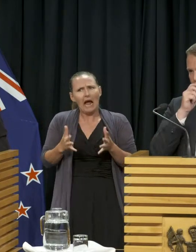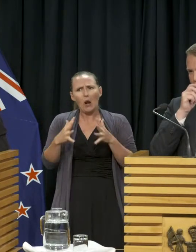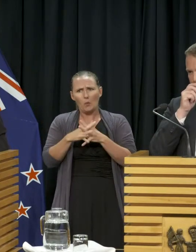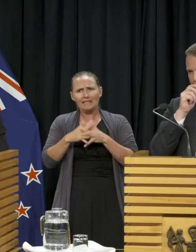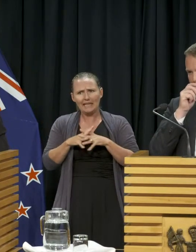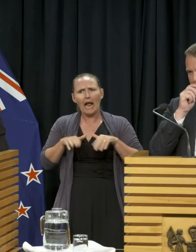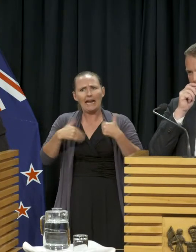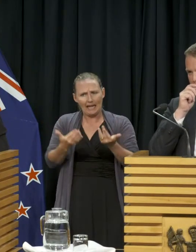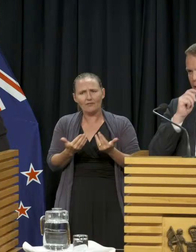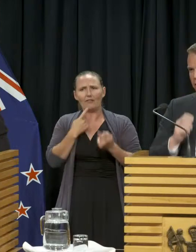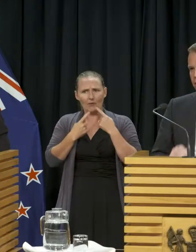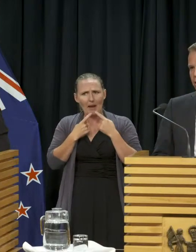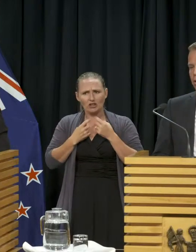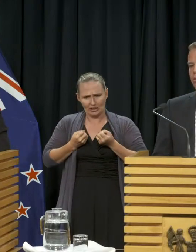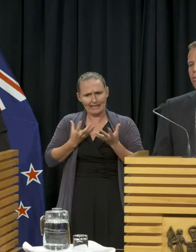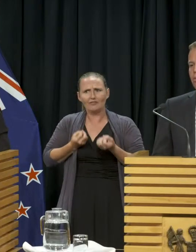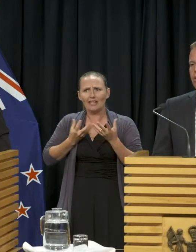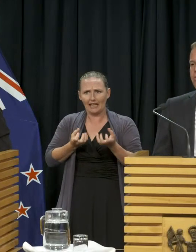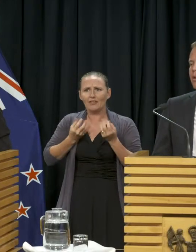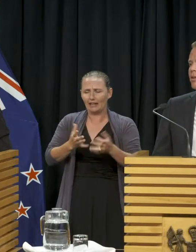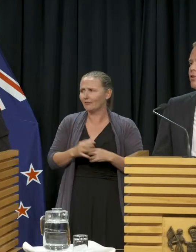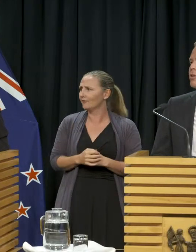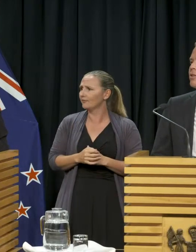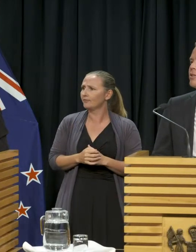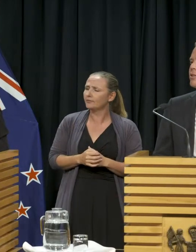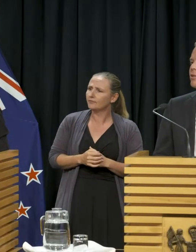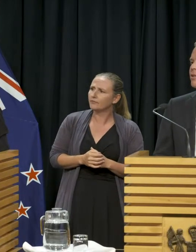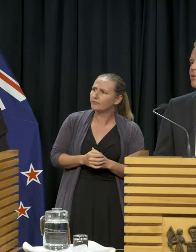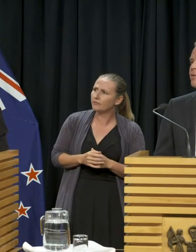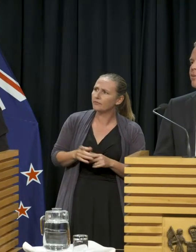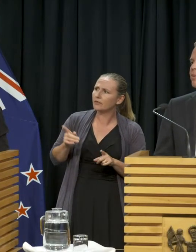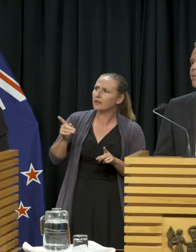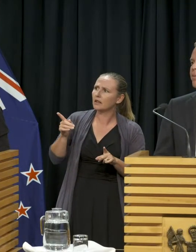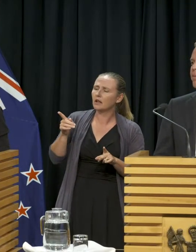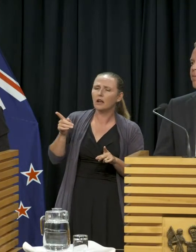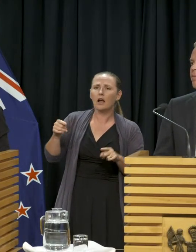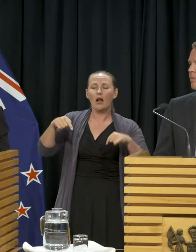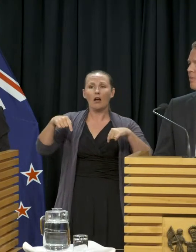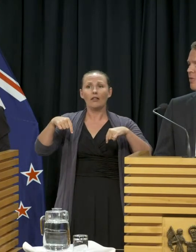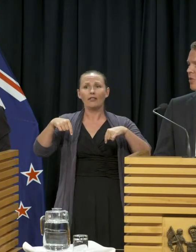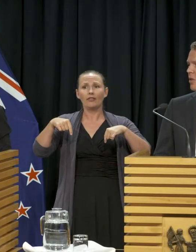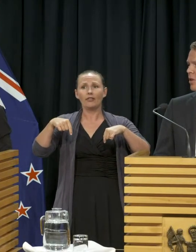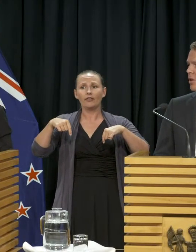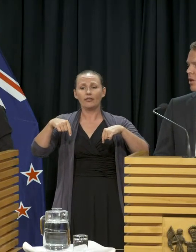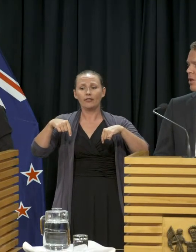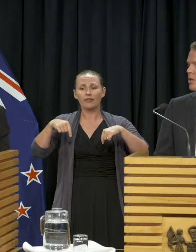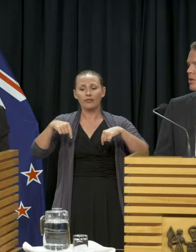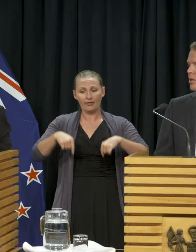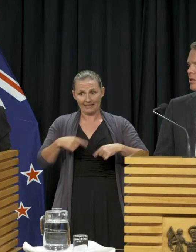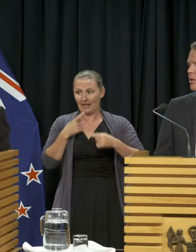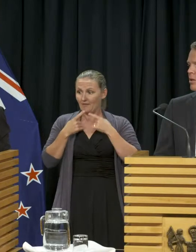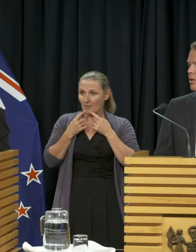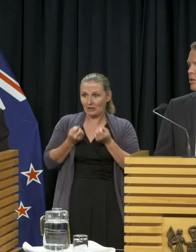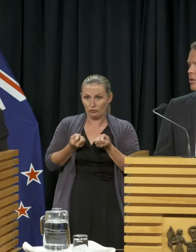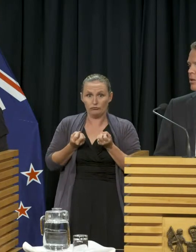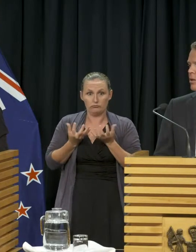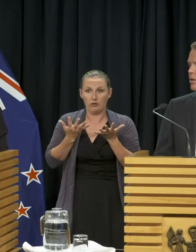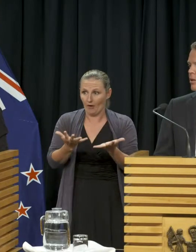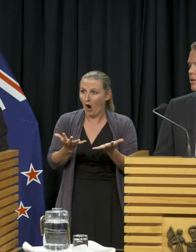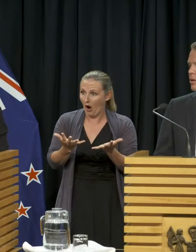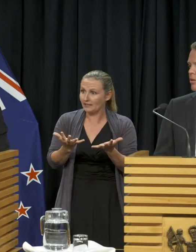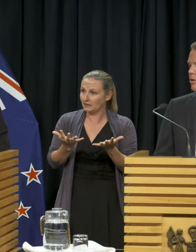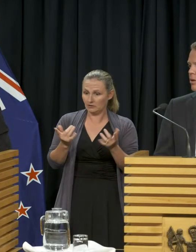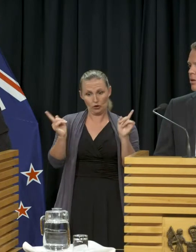Yeah, absolutely. But keeping in mind, I mean, this is a very, as you've just seen, that we've provided this data with you